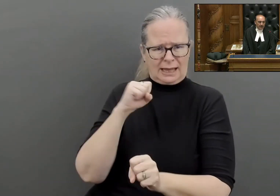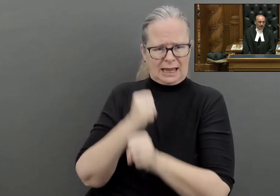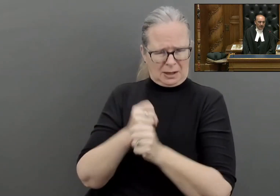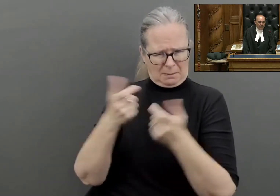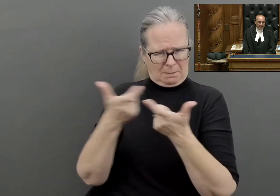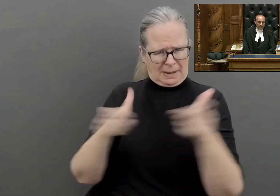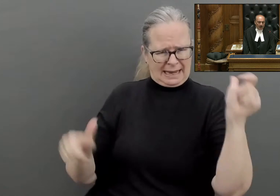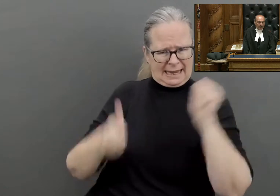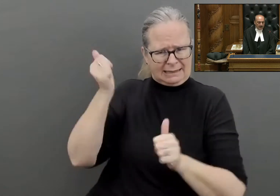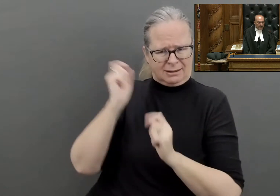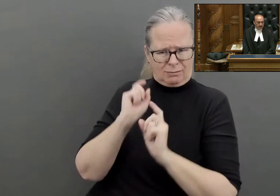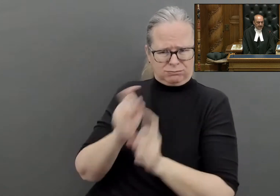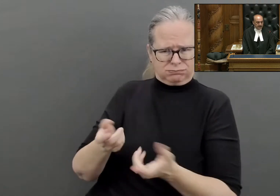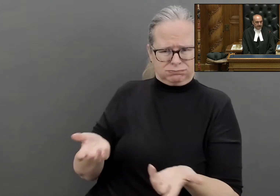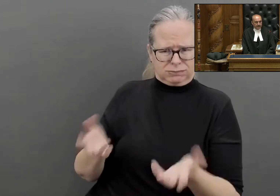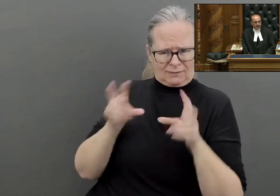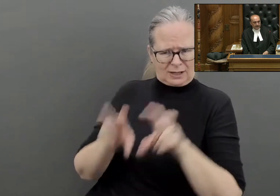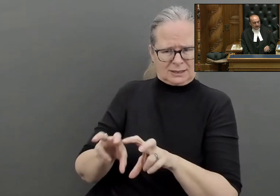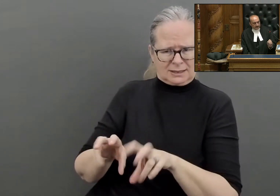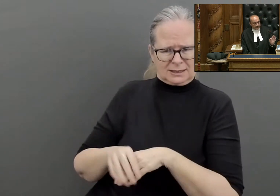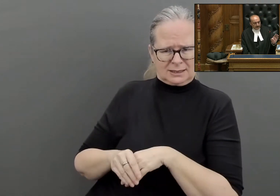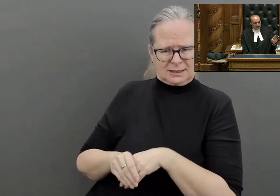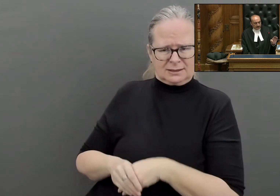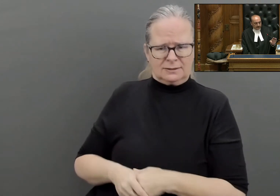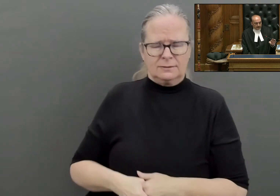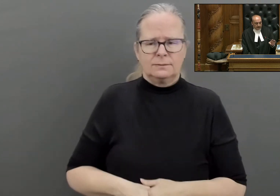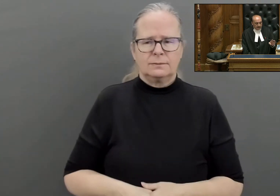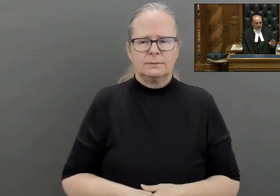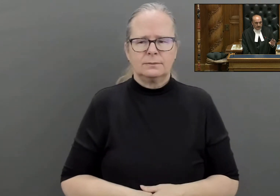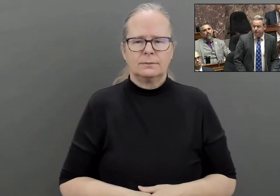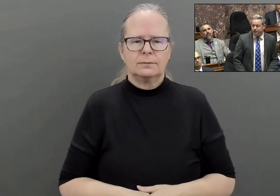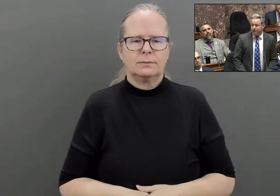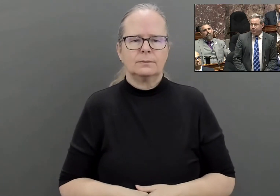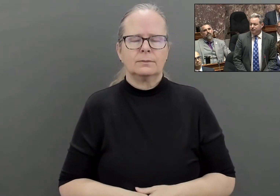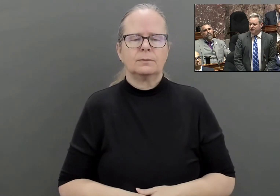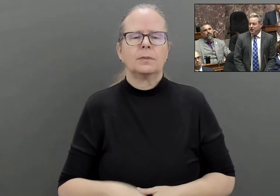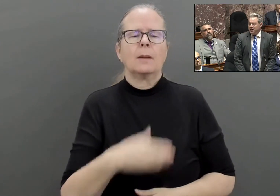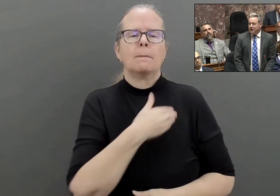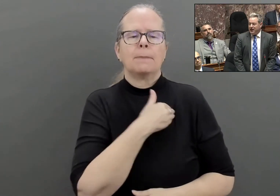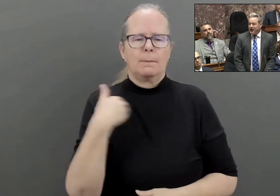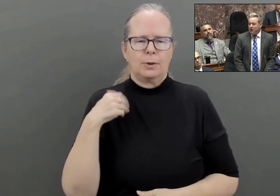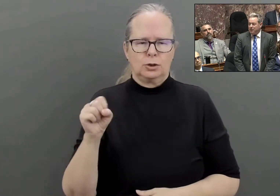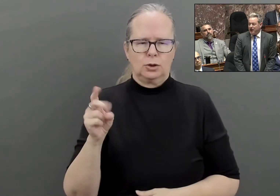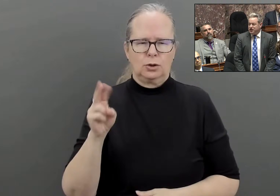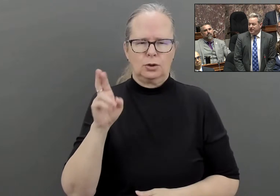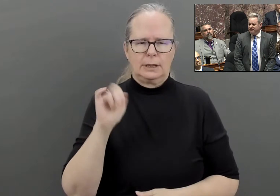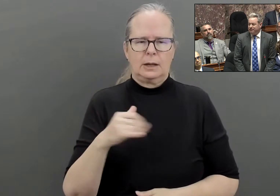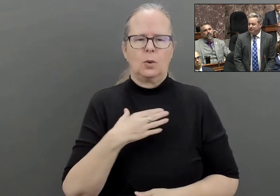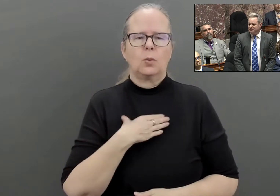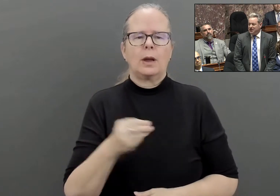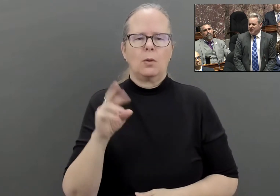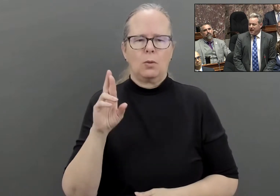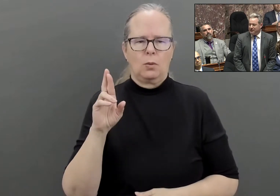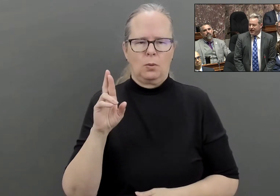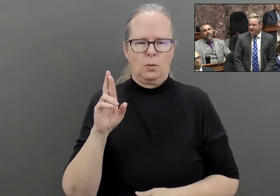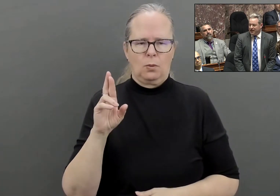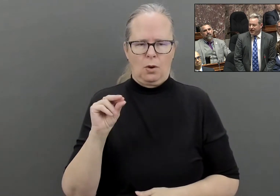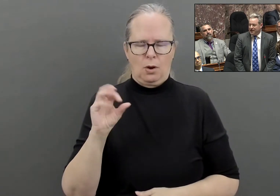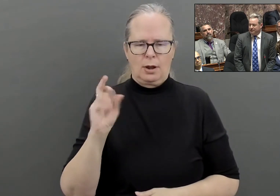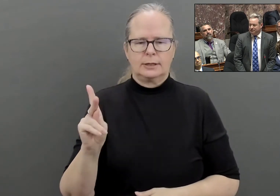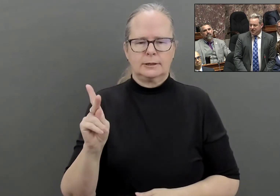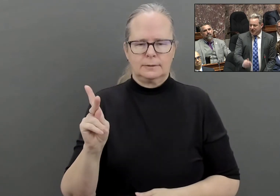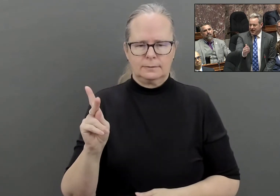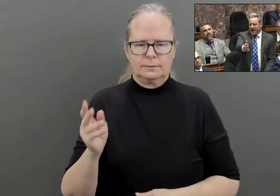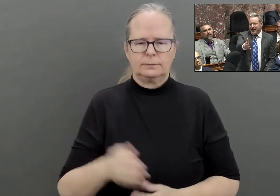Member for Surrey White Rock. Thank you, Mr. Speaker. Well, here's one thing we do know. If it ain't over budget, and if it ain't